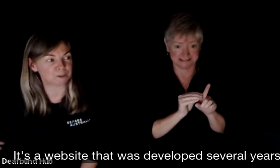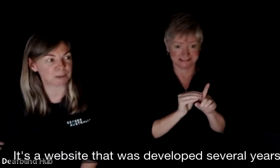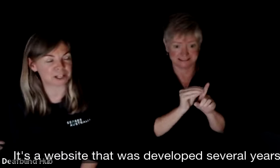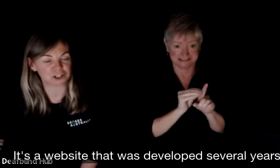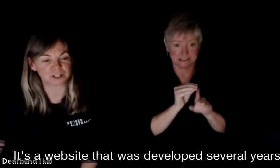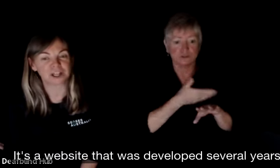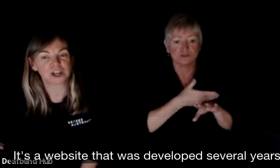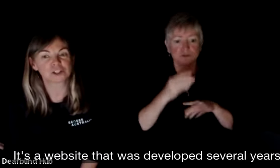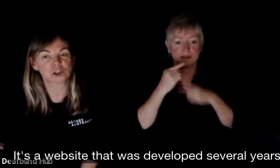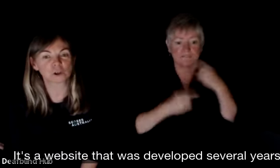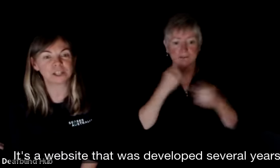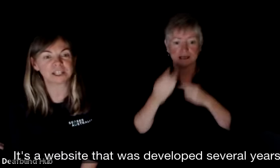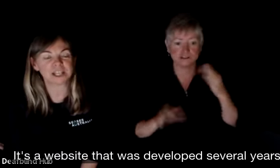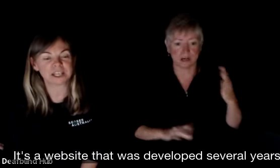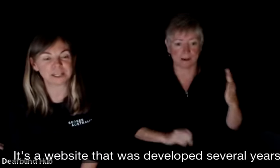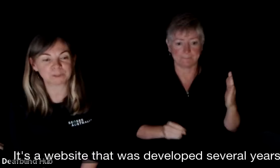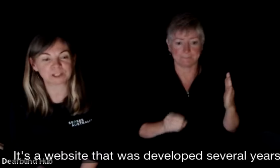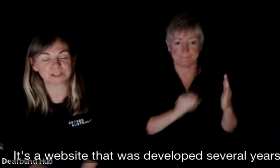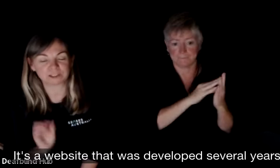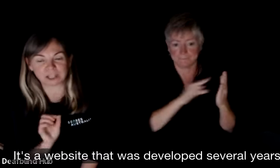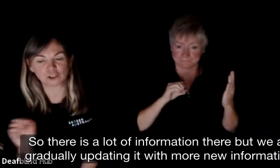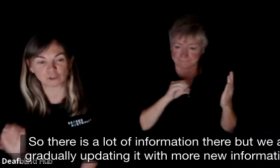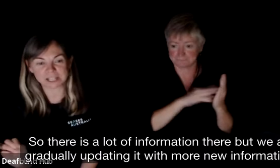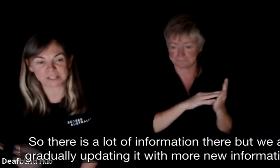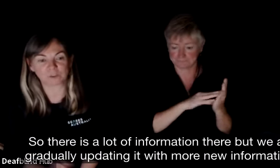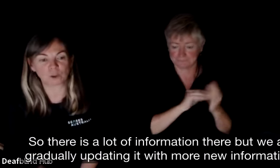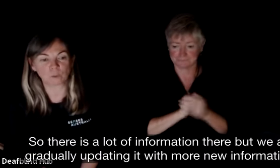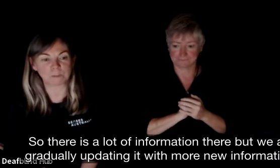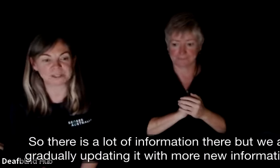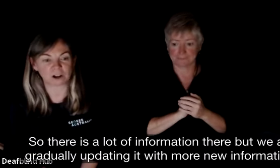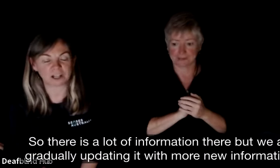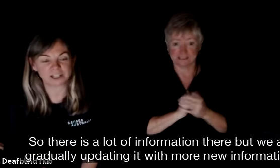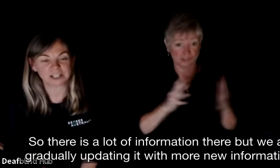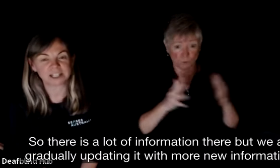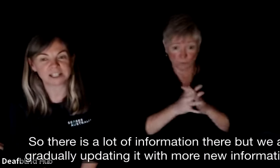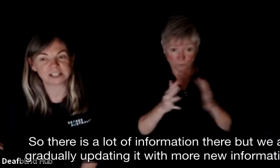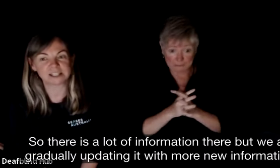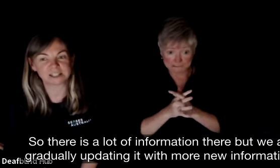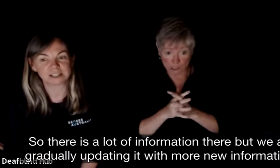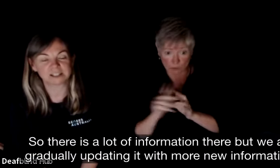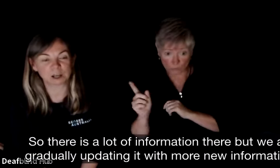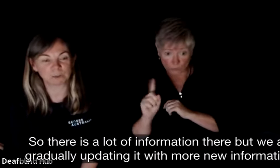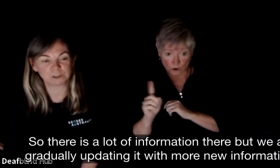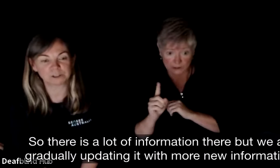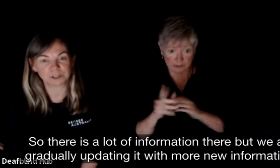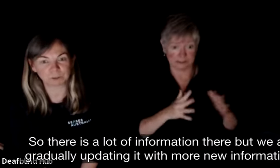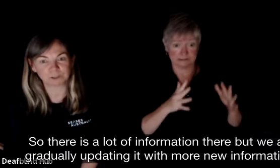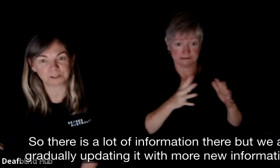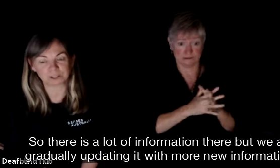new information. So the address for the website is